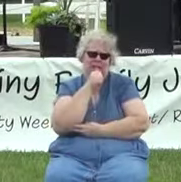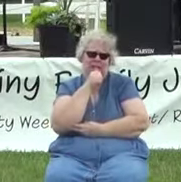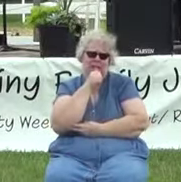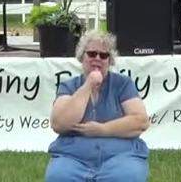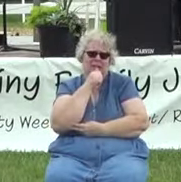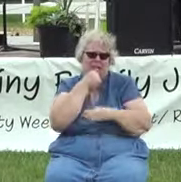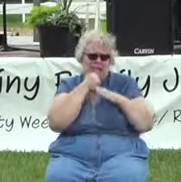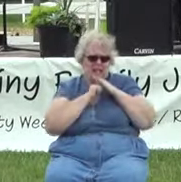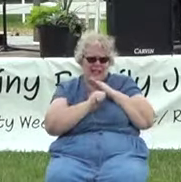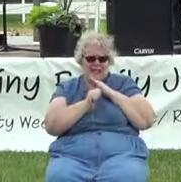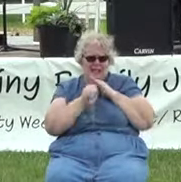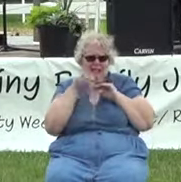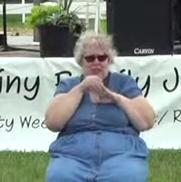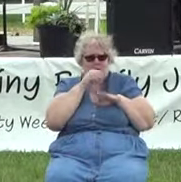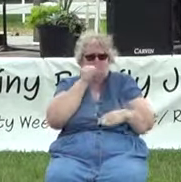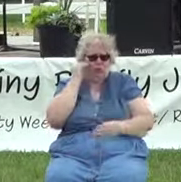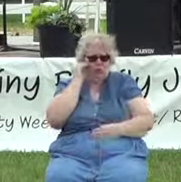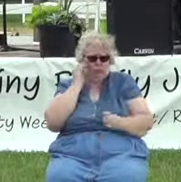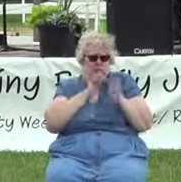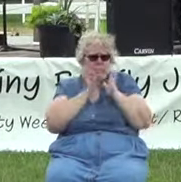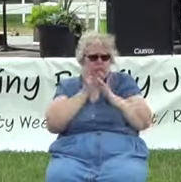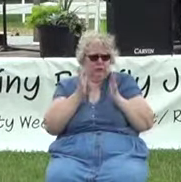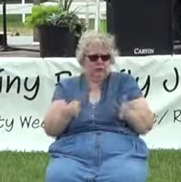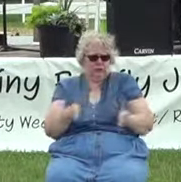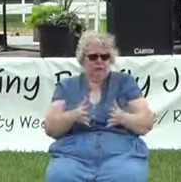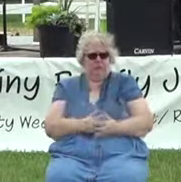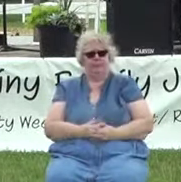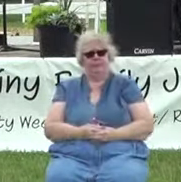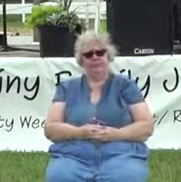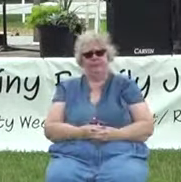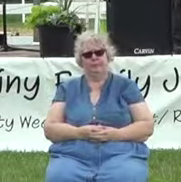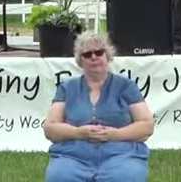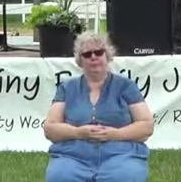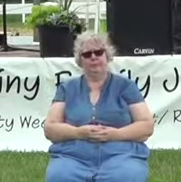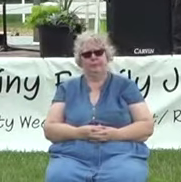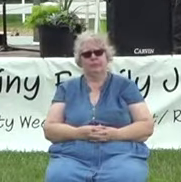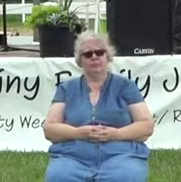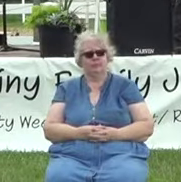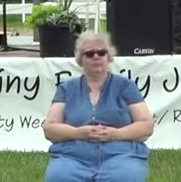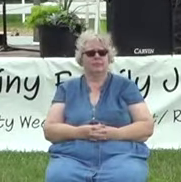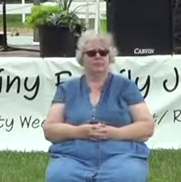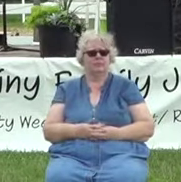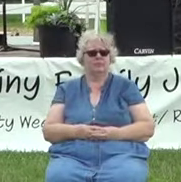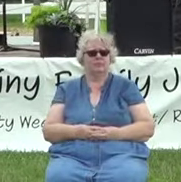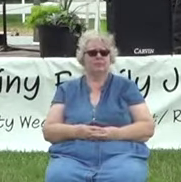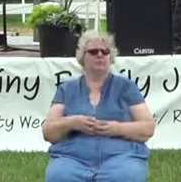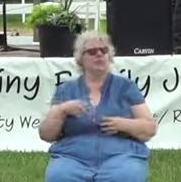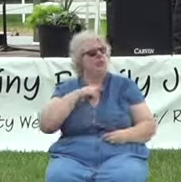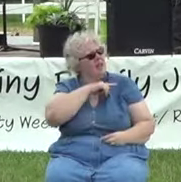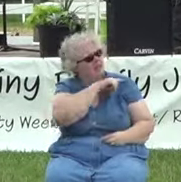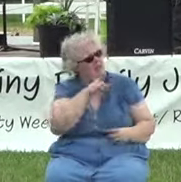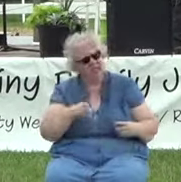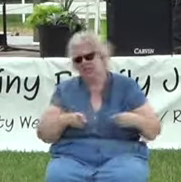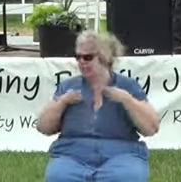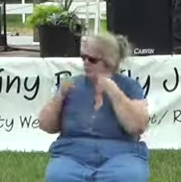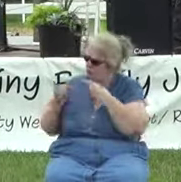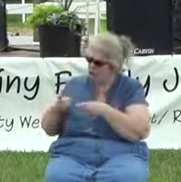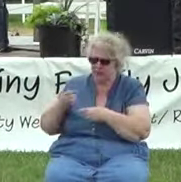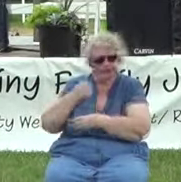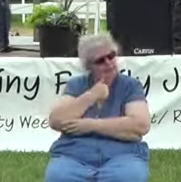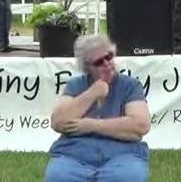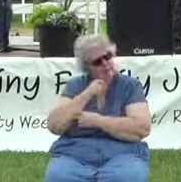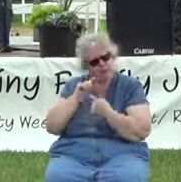four walls at home. Yes, absolutely. They devoted themselves to the apostles' teaching